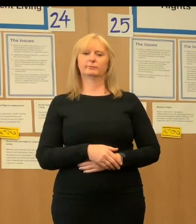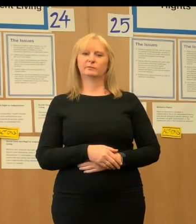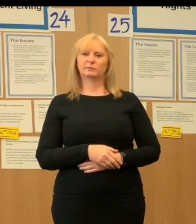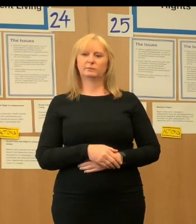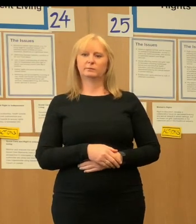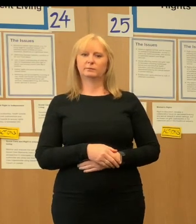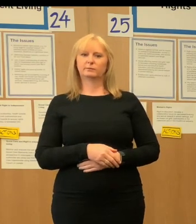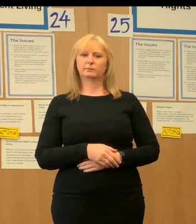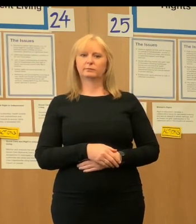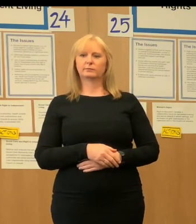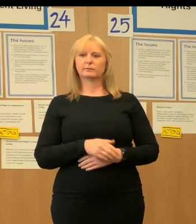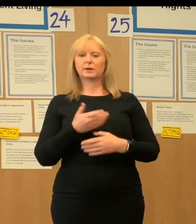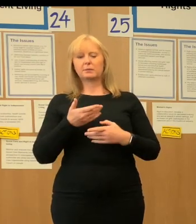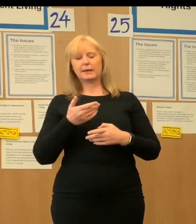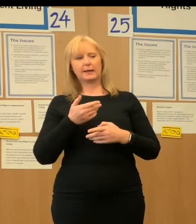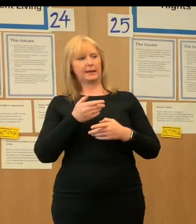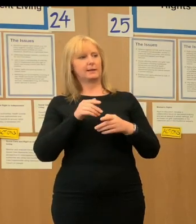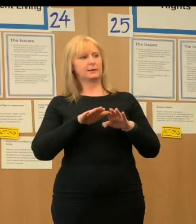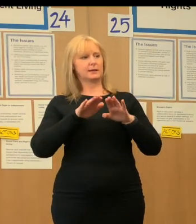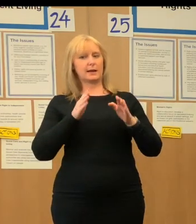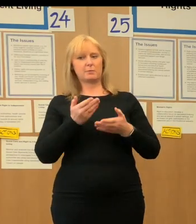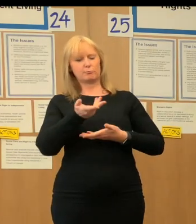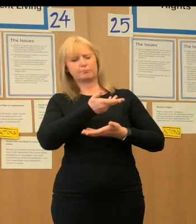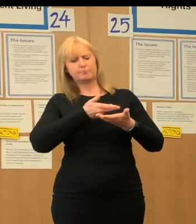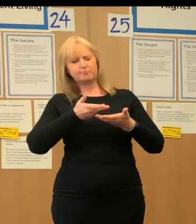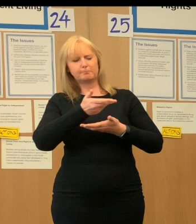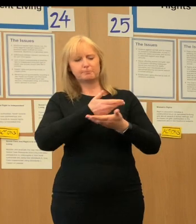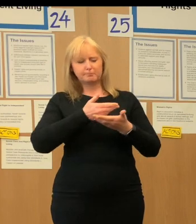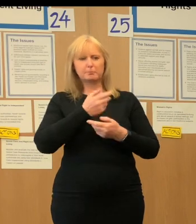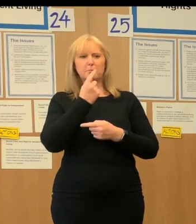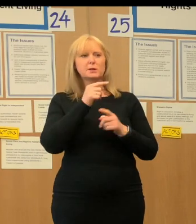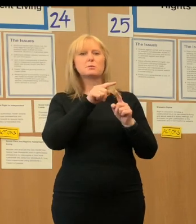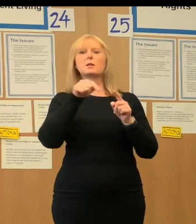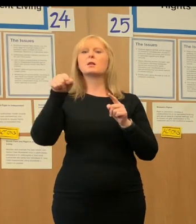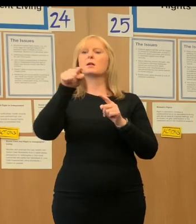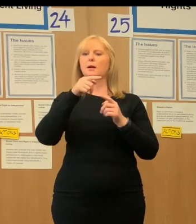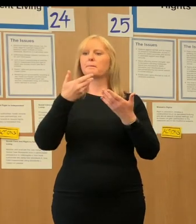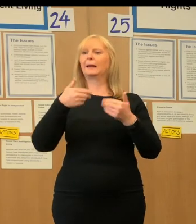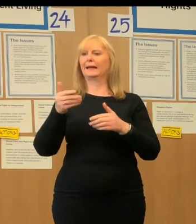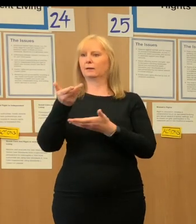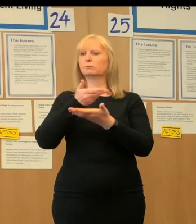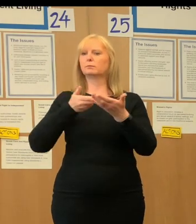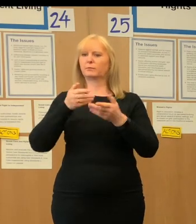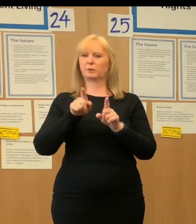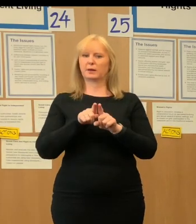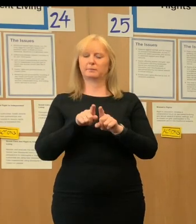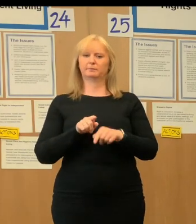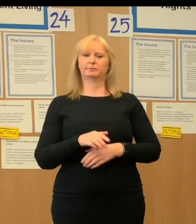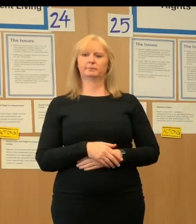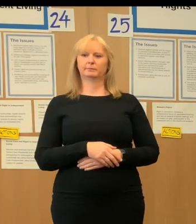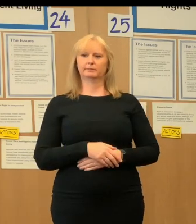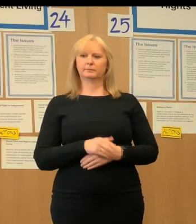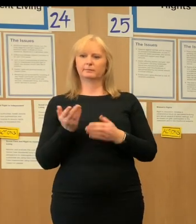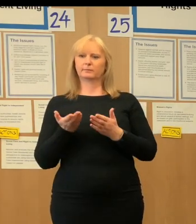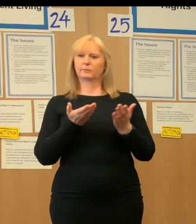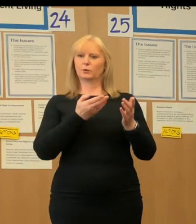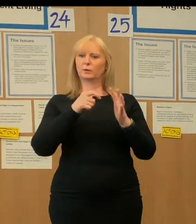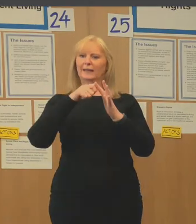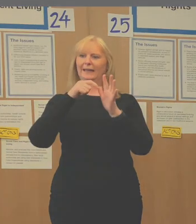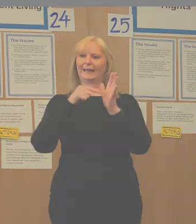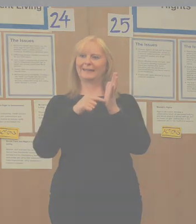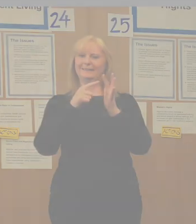bit of a conversation about that already at our table, as others may have. So yeah, that's what we've been doing so far, and I'm going to hand back to Kate now.